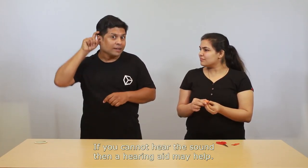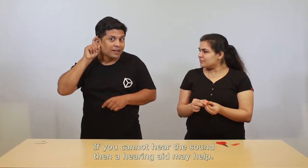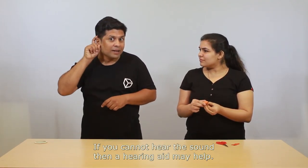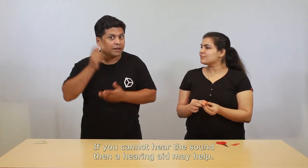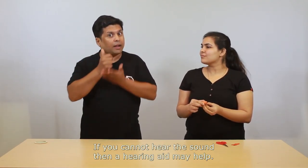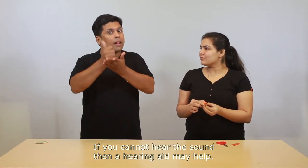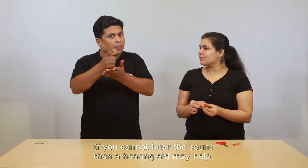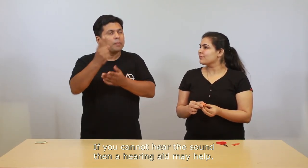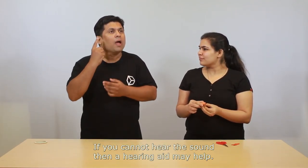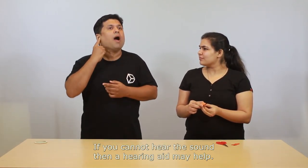hearing aid may help